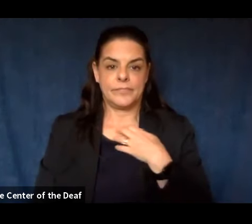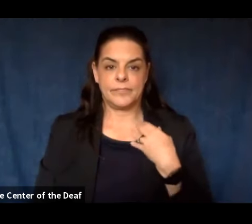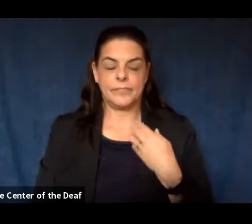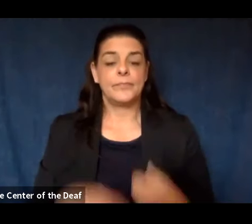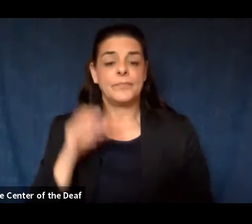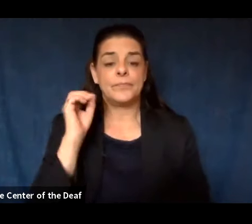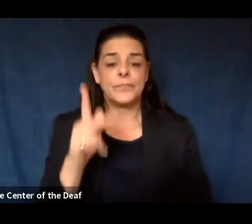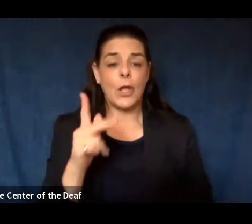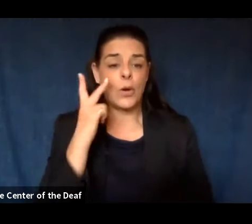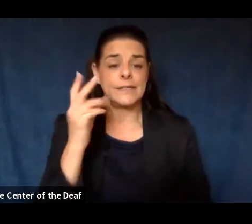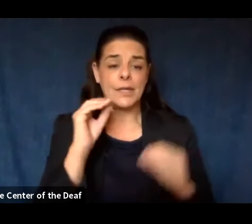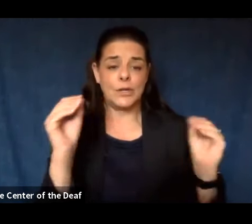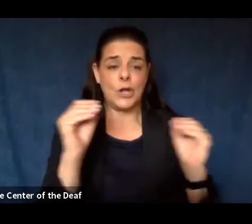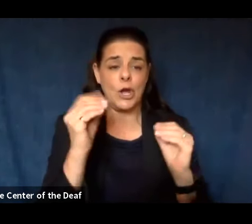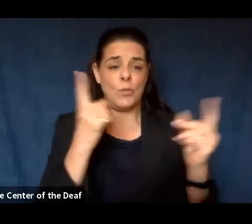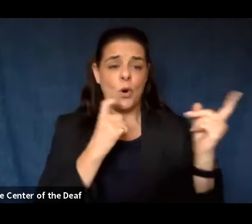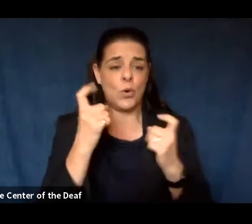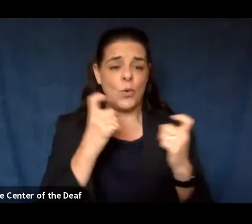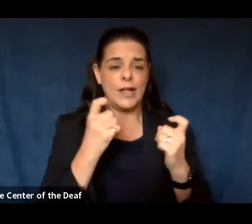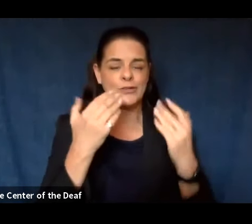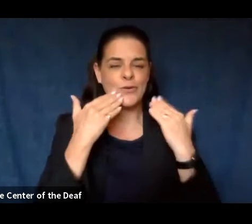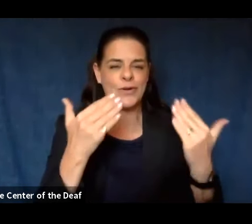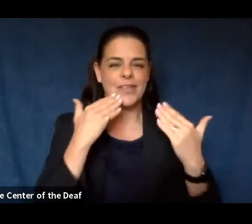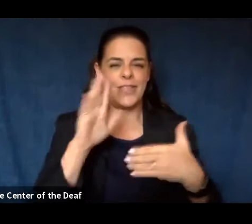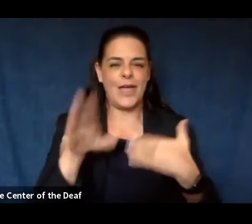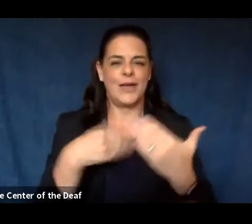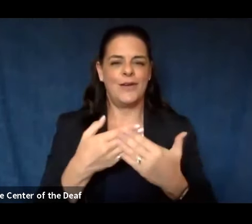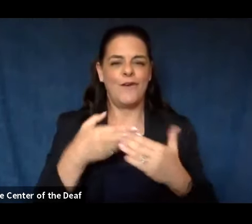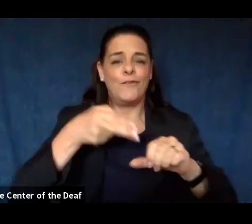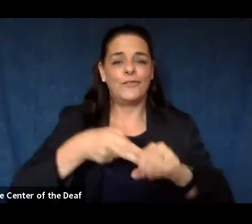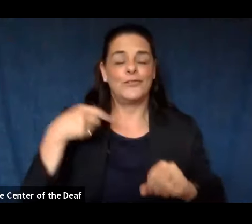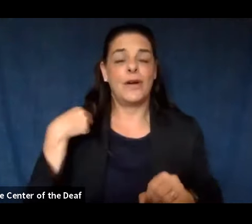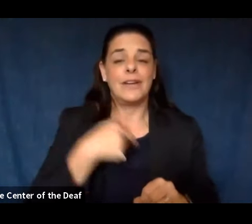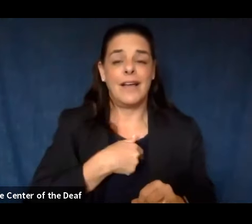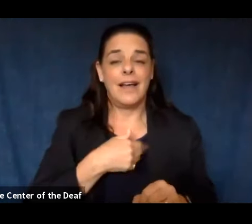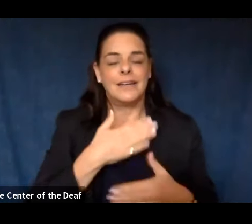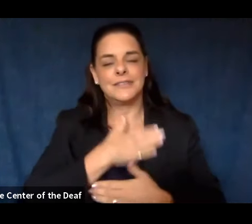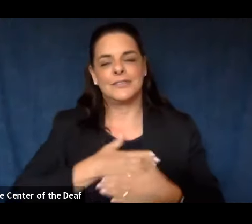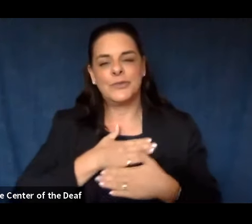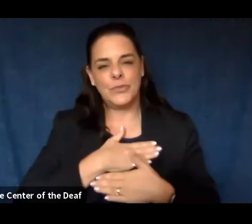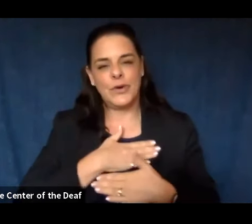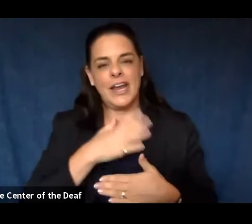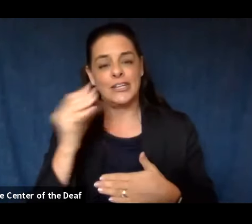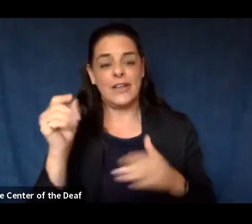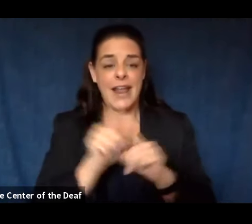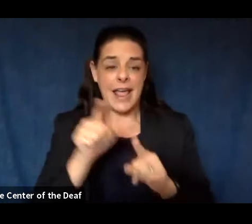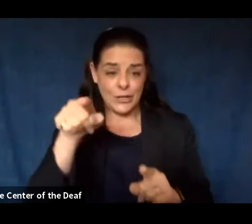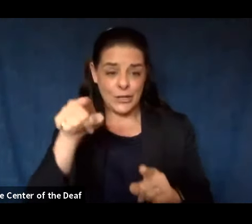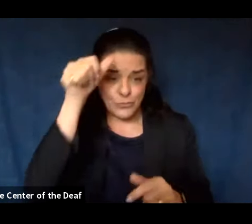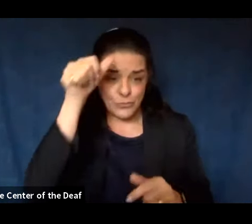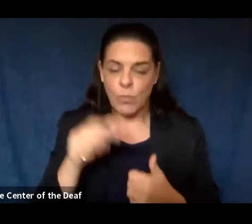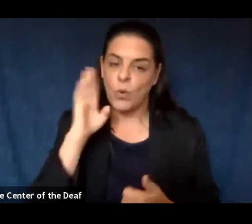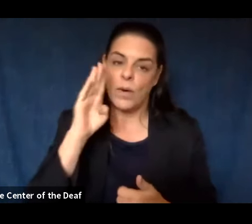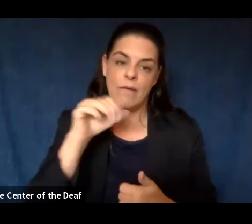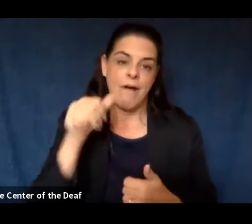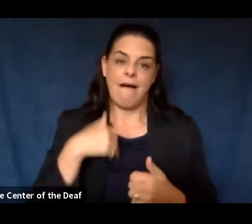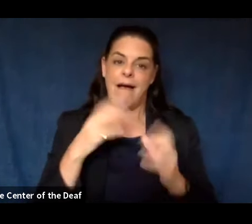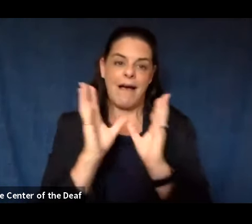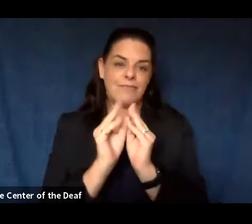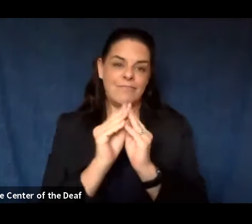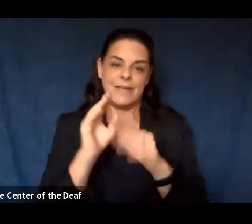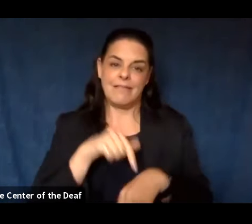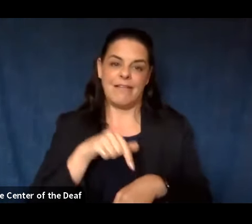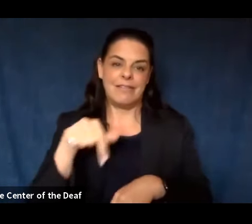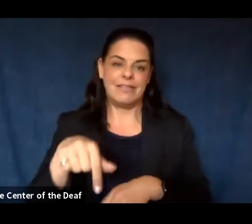All right, not seeing any other questions come in. So thank you all for joining us. We appreciate it. And as a reminder, we will not be having a media